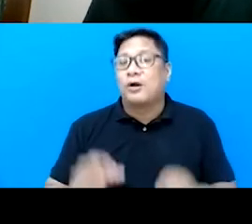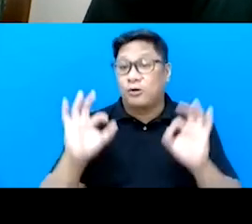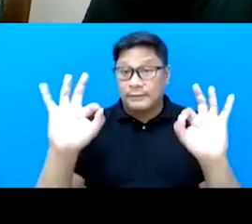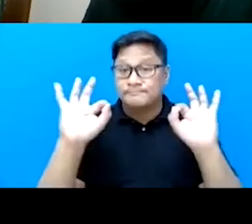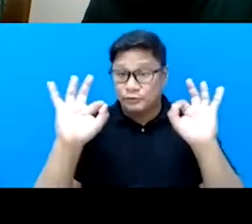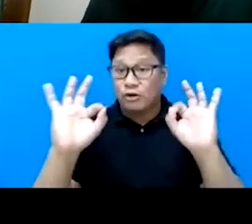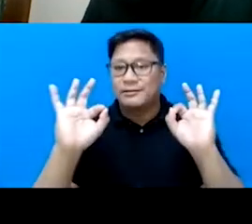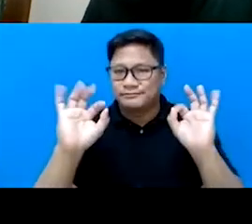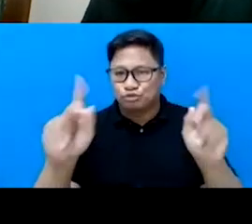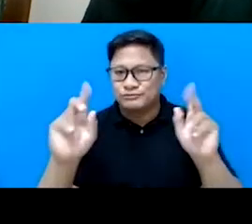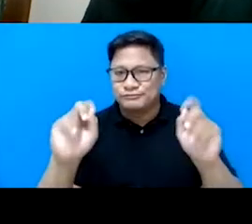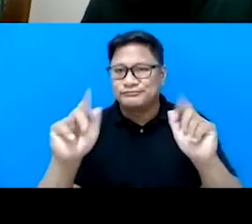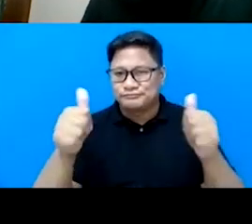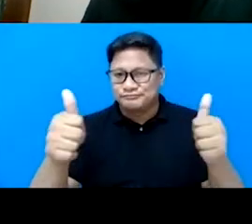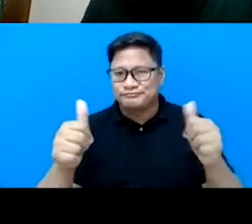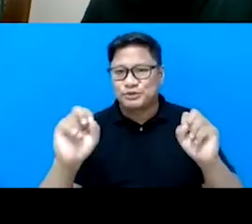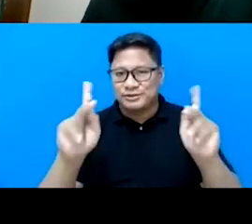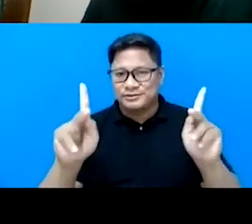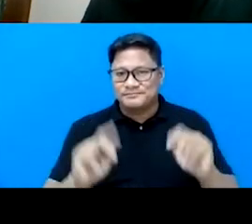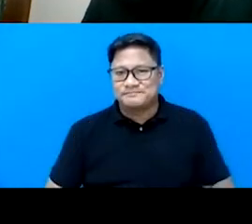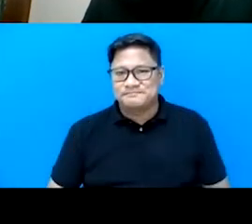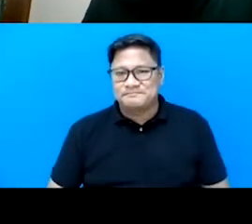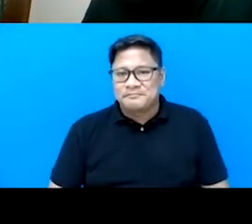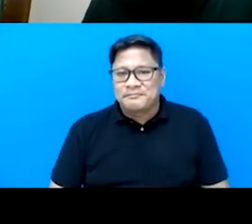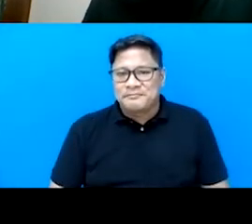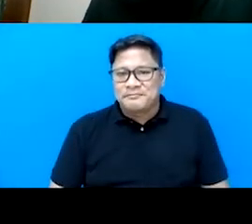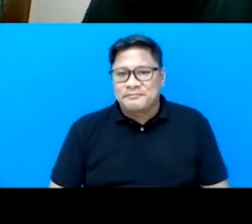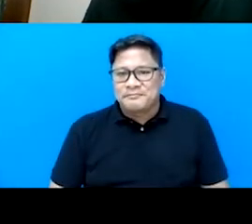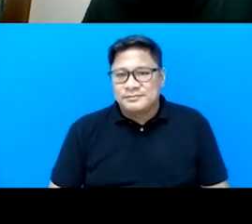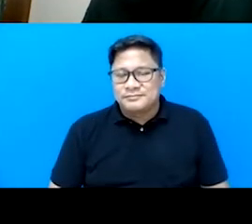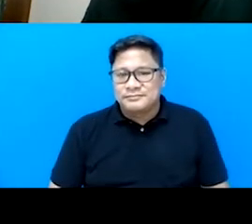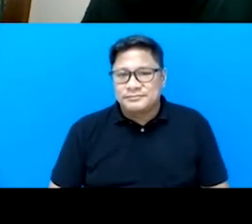Okay. 7. Okay. Okay. So